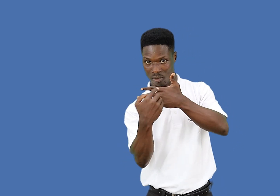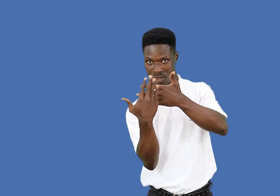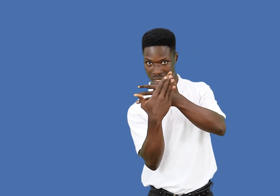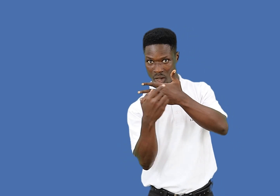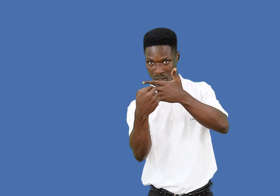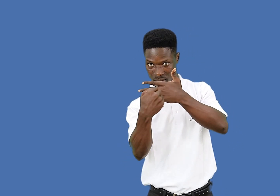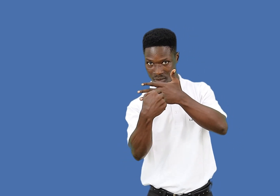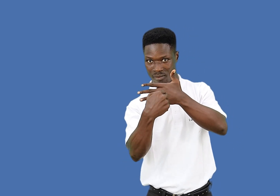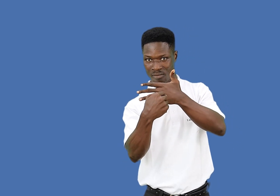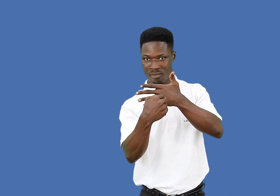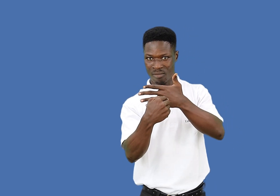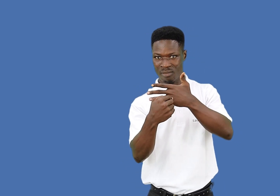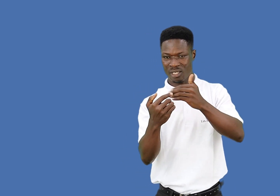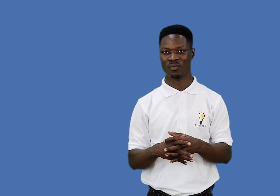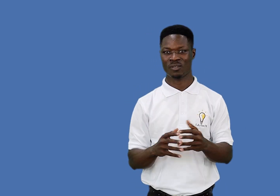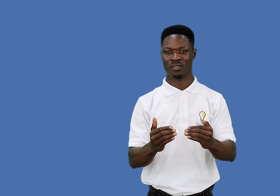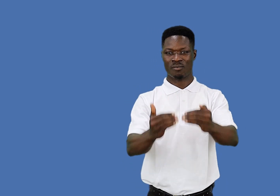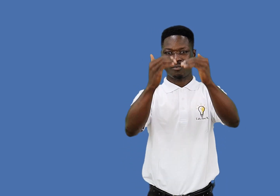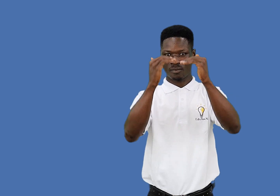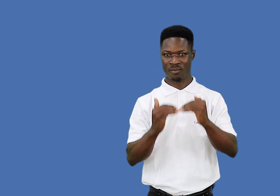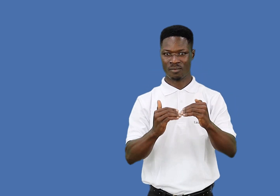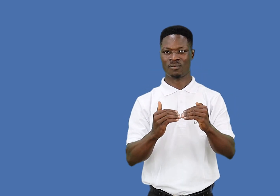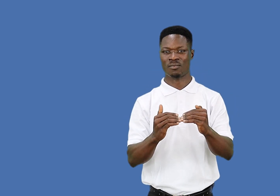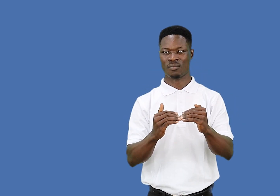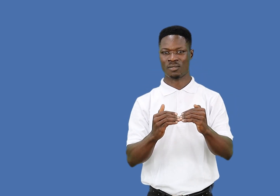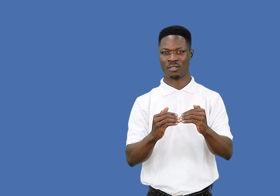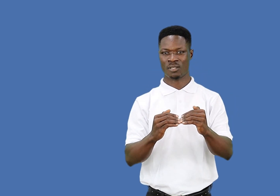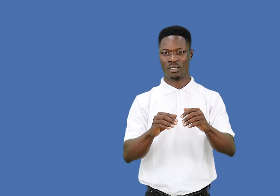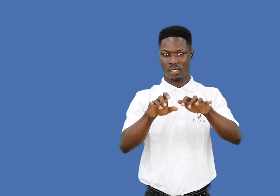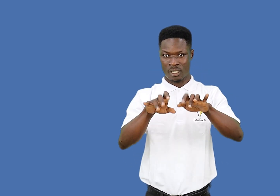Is also at the back of the system. The next one is keyboard.